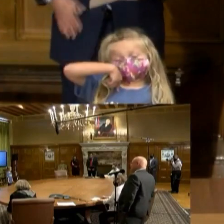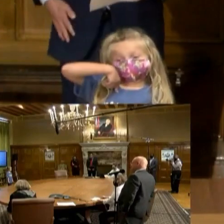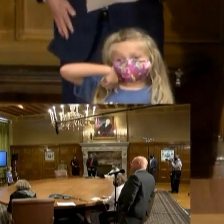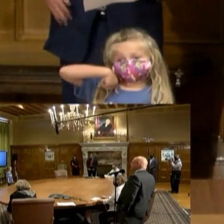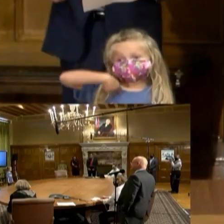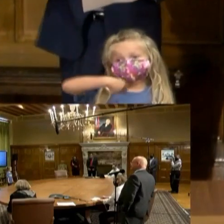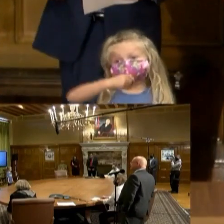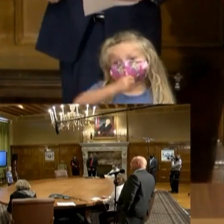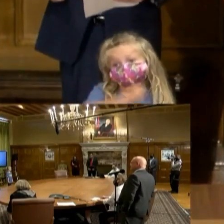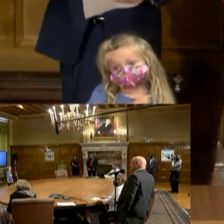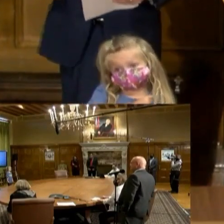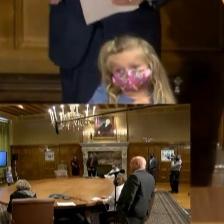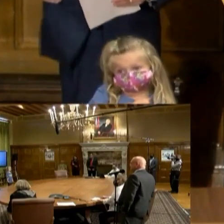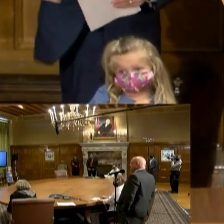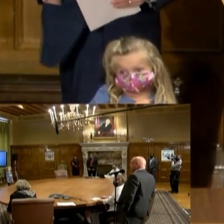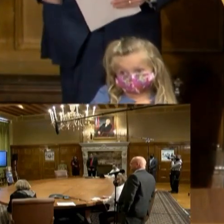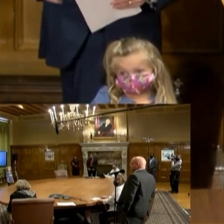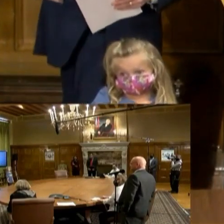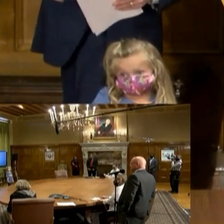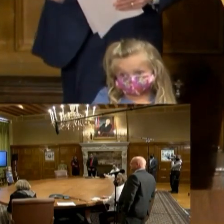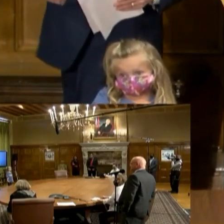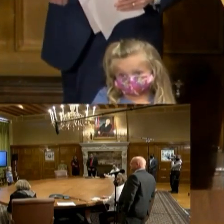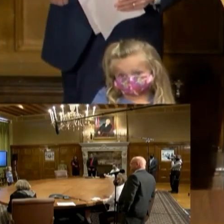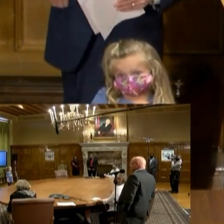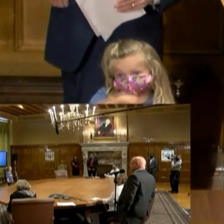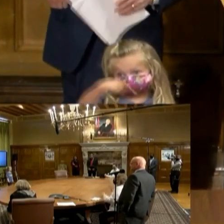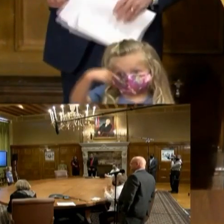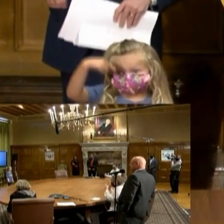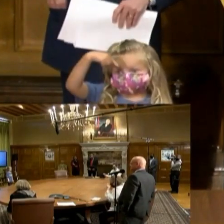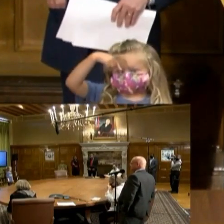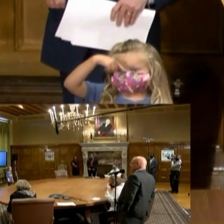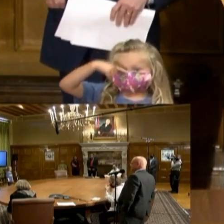Hello, I'm Tinley.